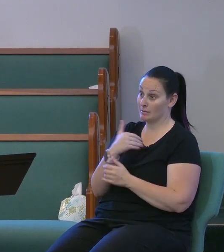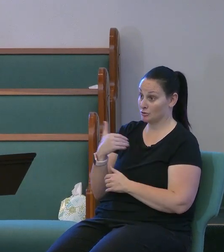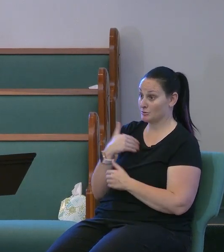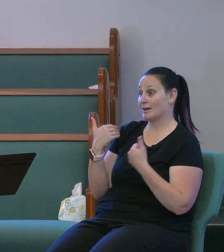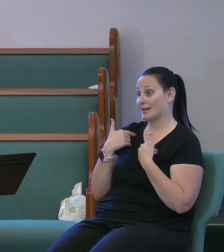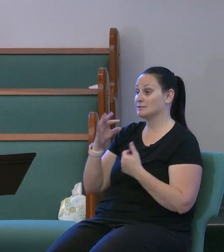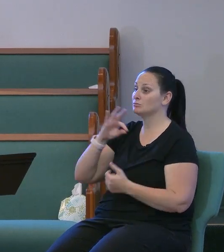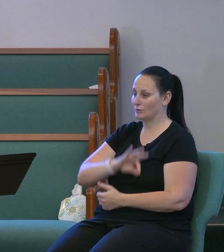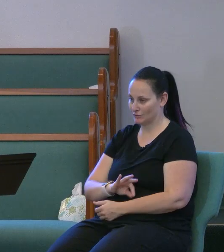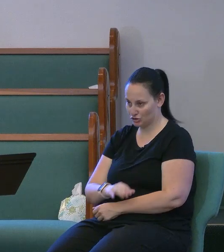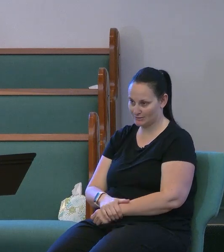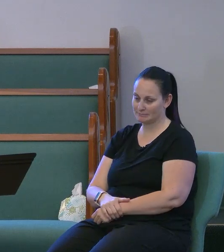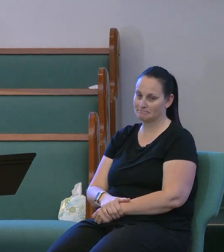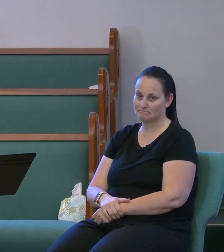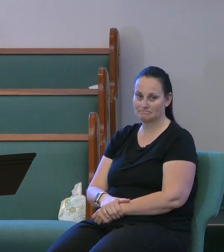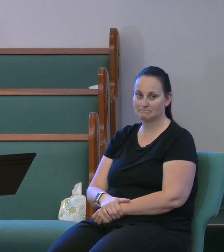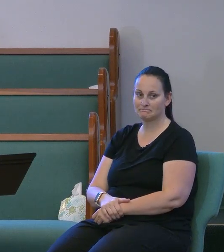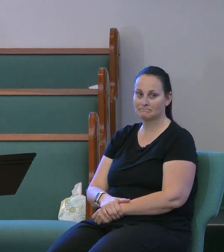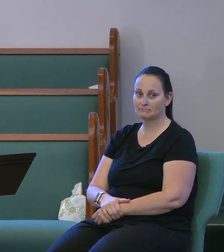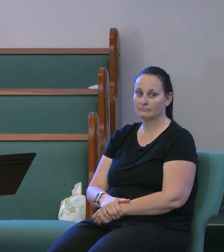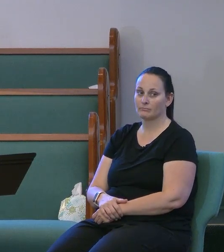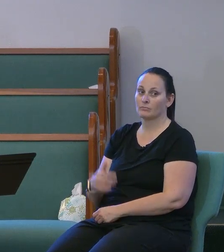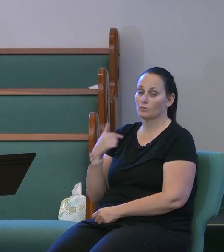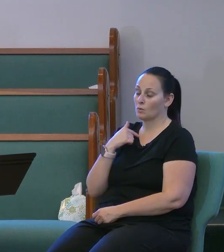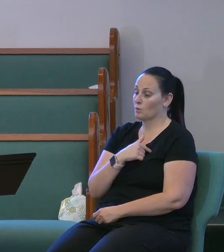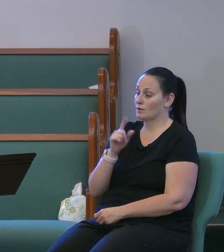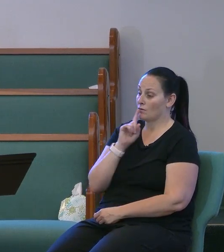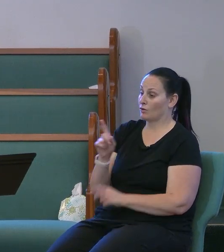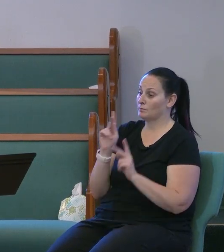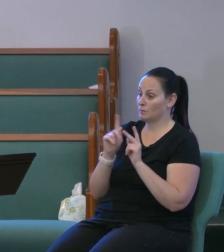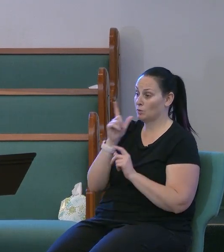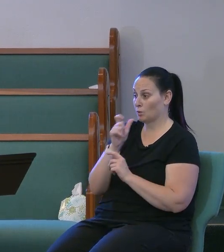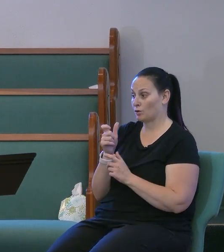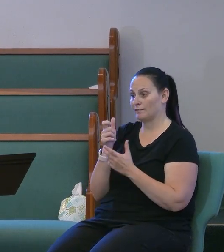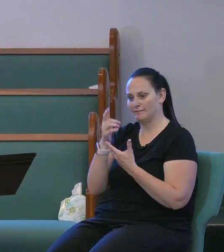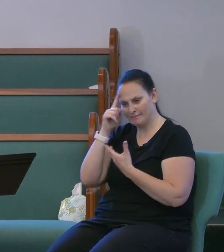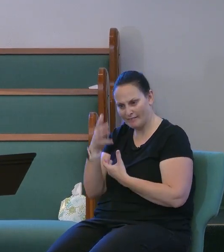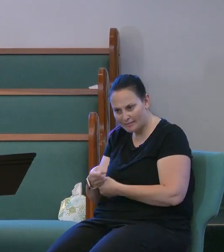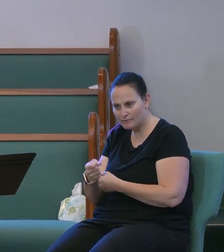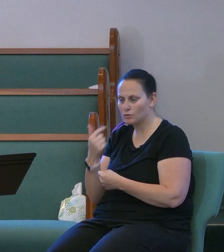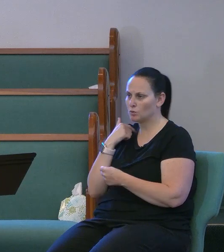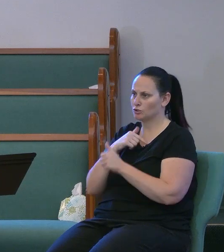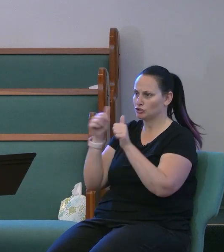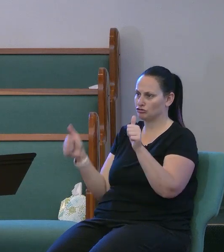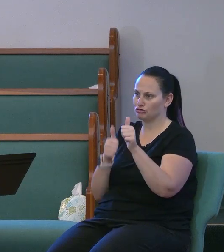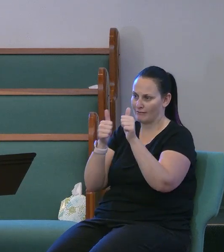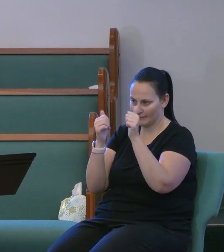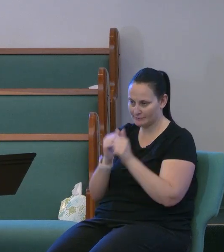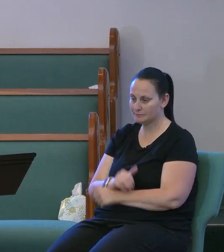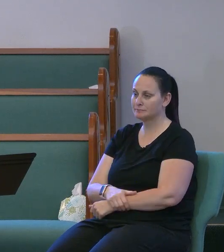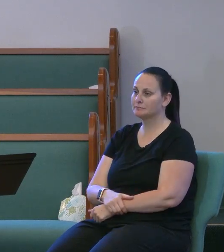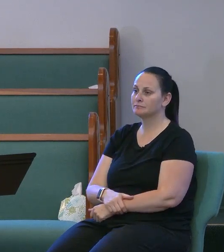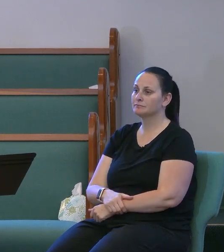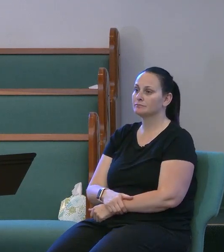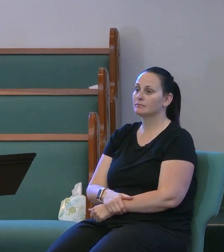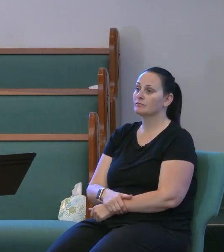its privileges. We are people who are faithful and we are striving. So when